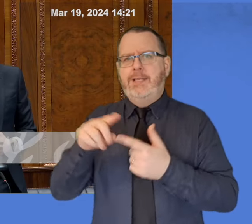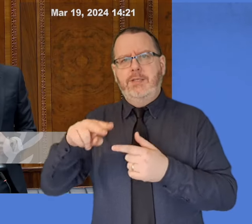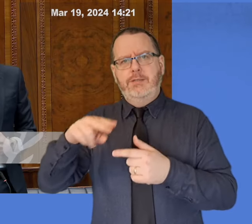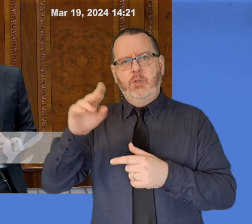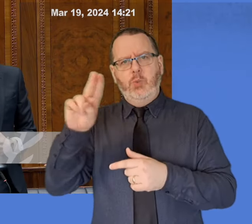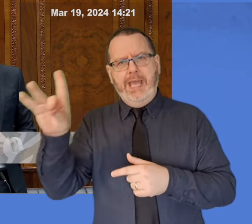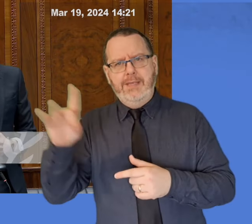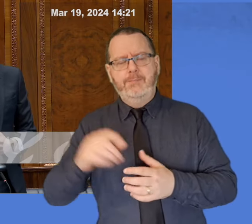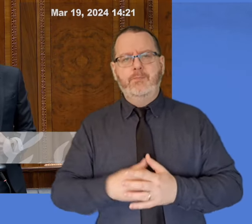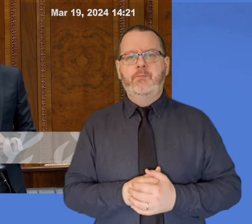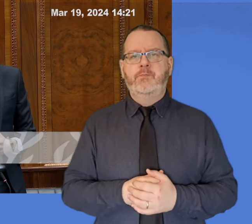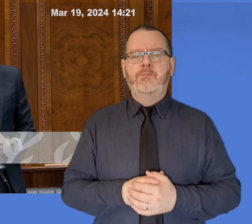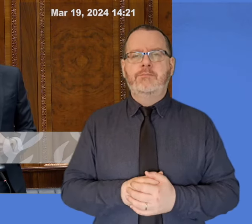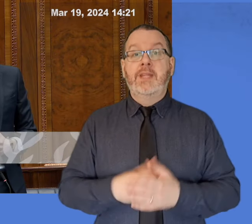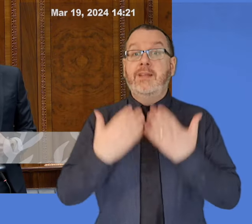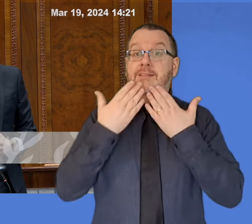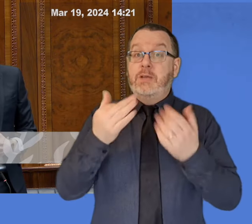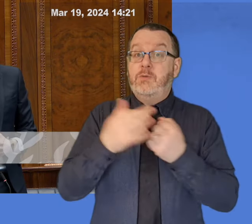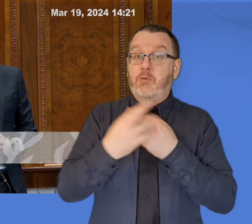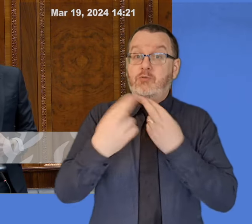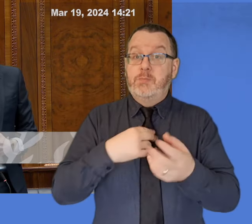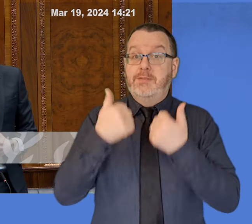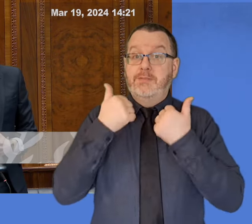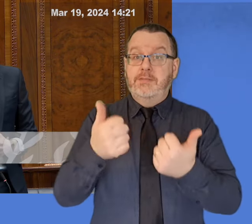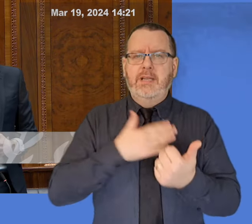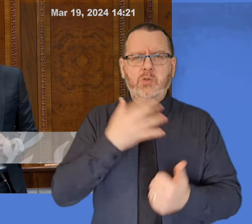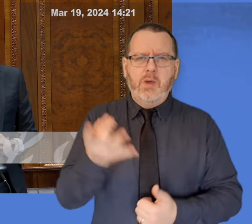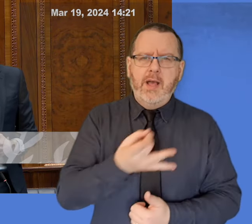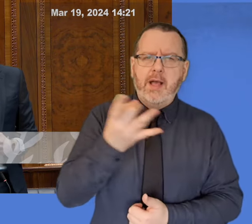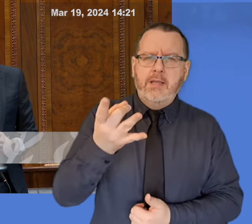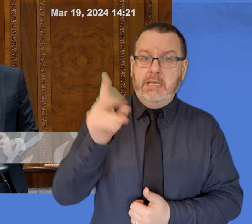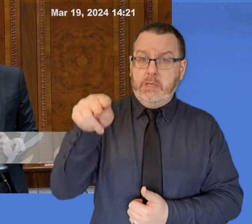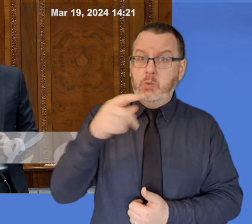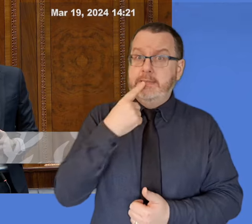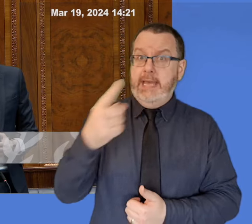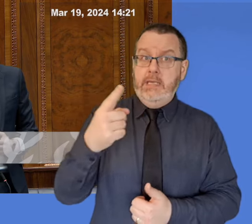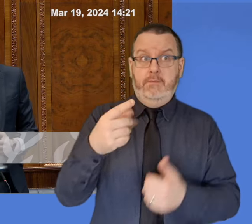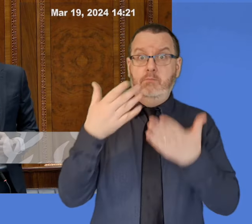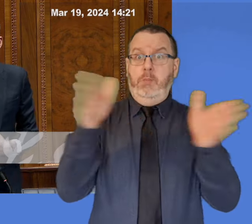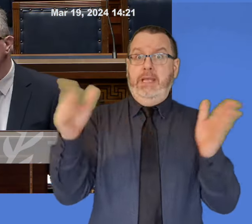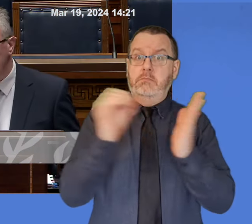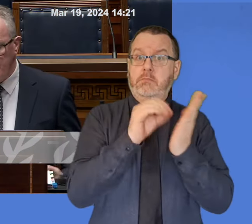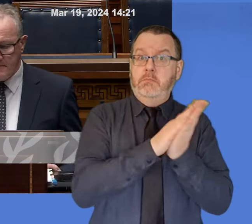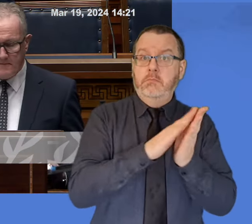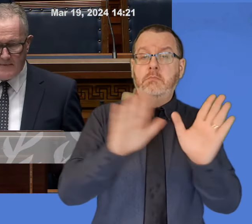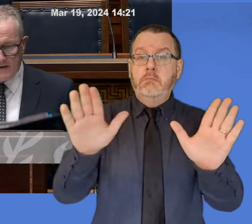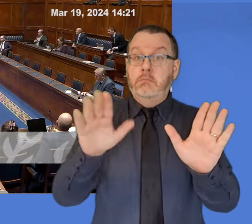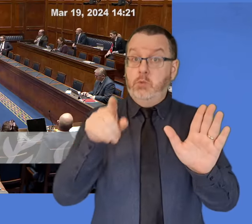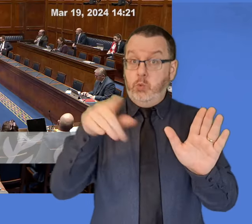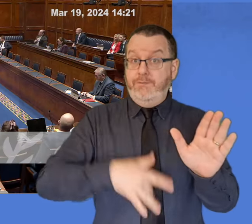record, is it his position that there should be all-island harmonisation of corporation tax here?